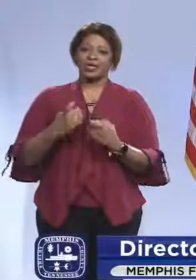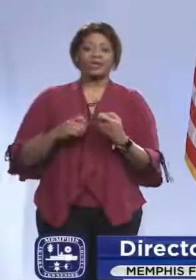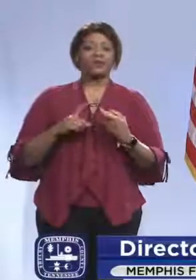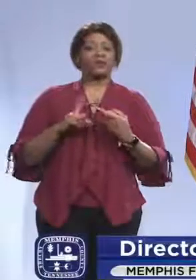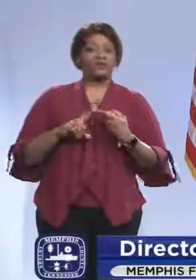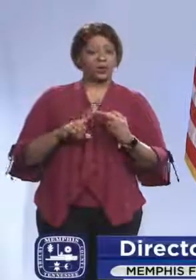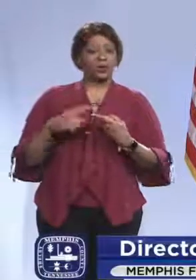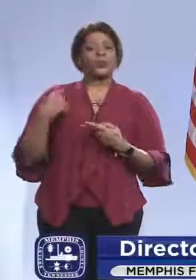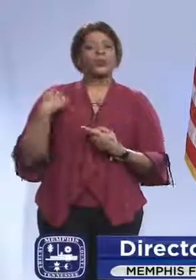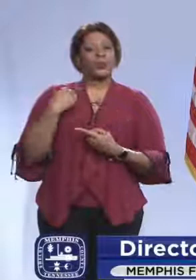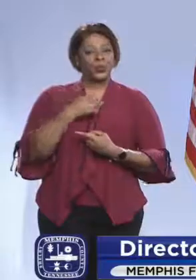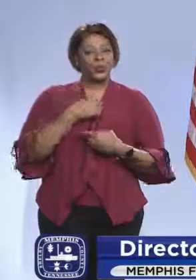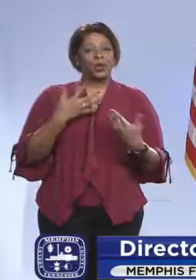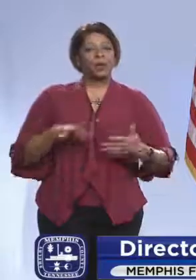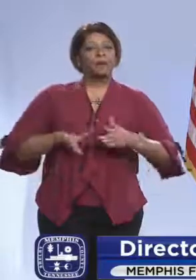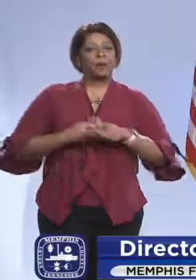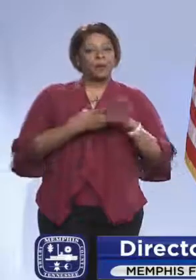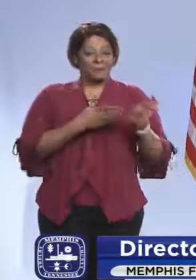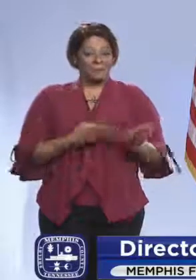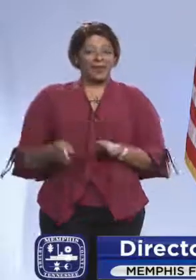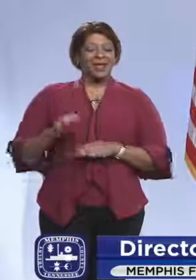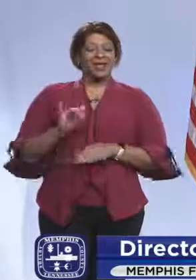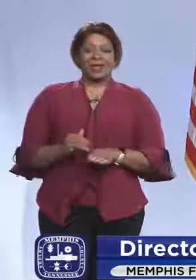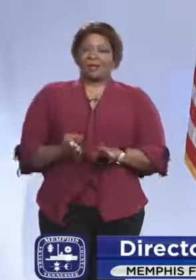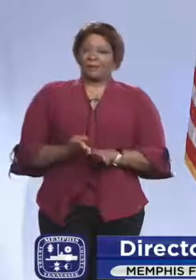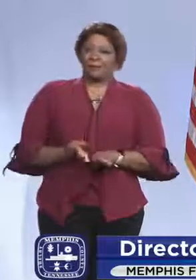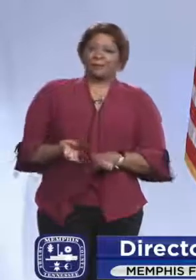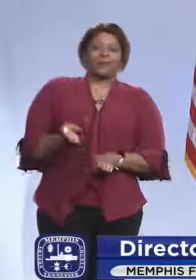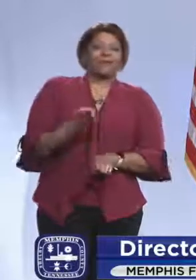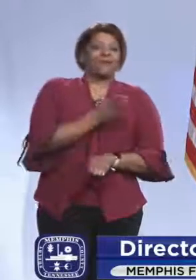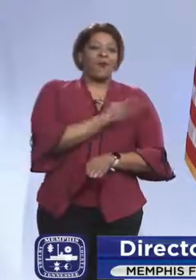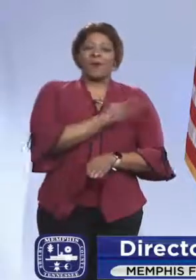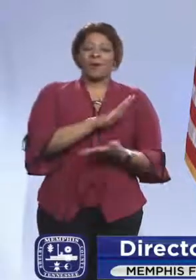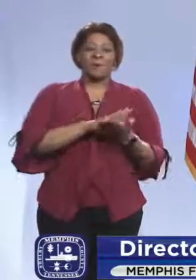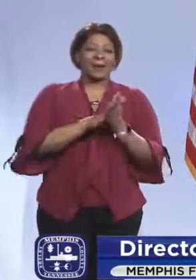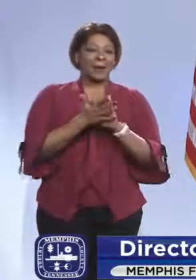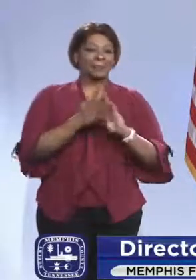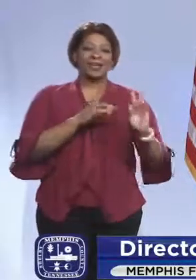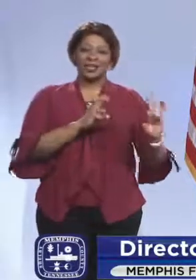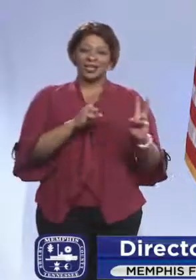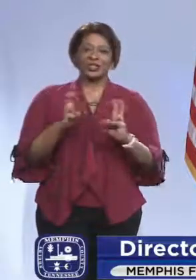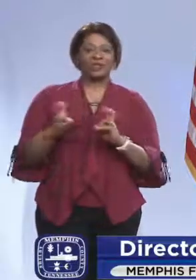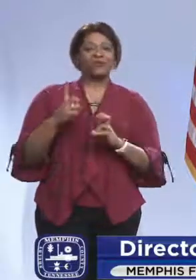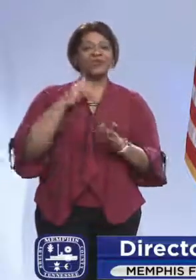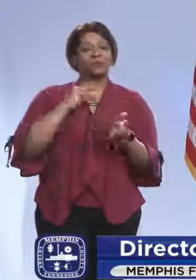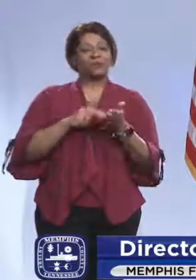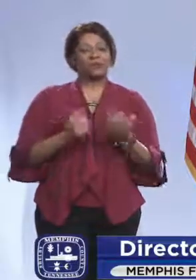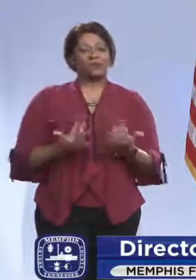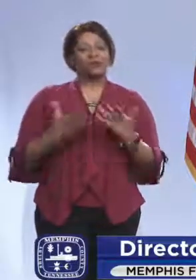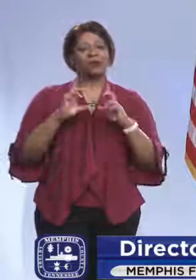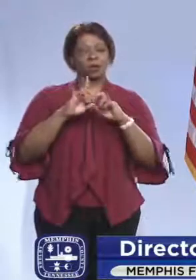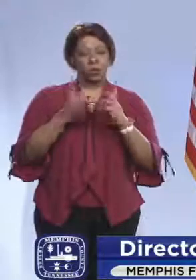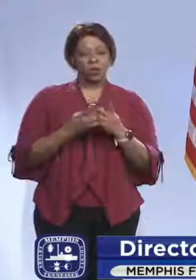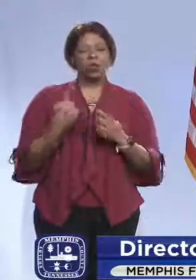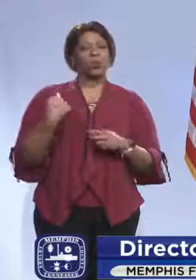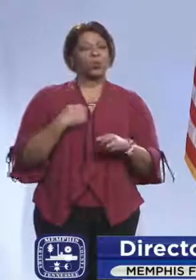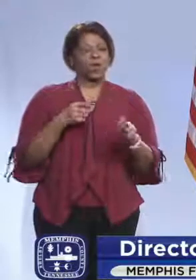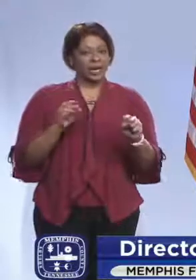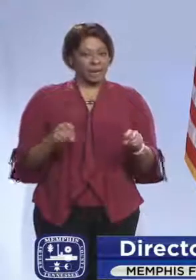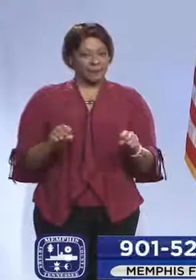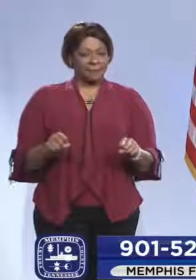all, we began planning for this even before it became a local issue as far as the Memphis Fire Department. Okay. So we were